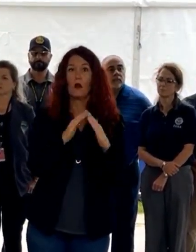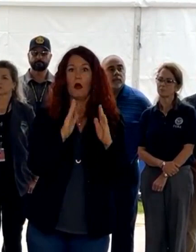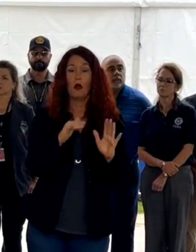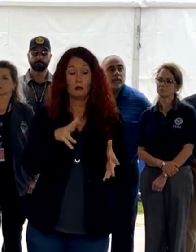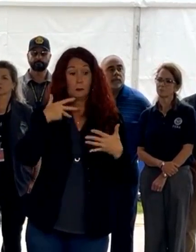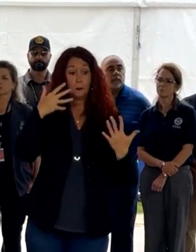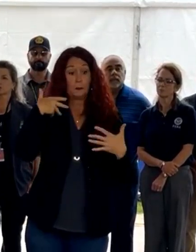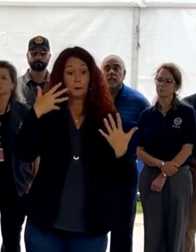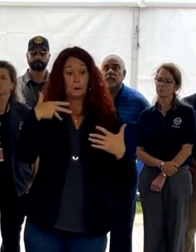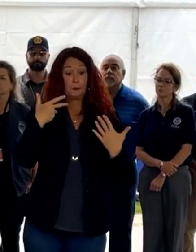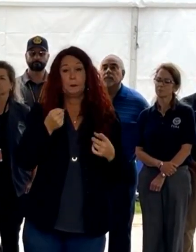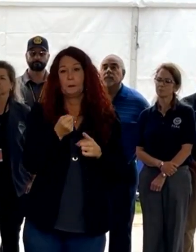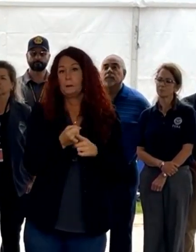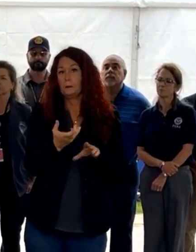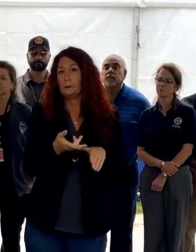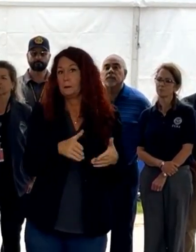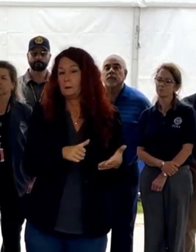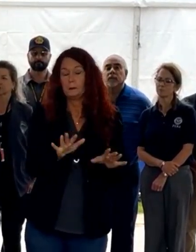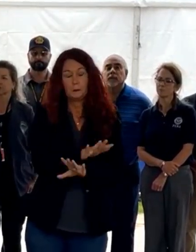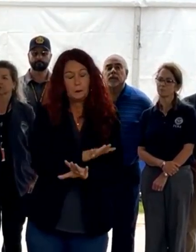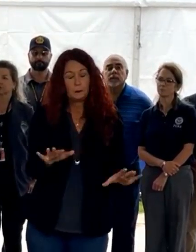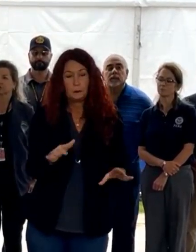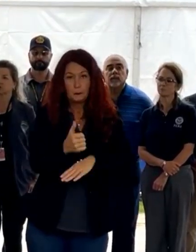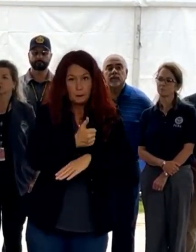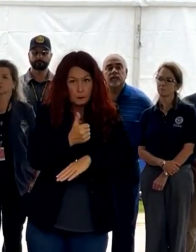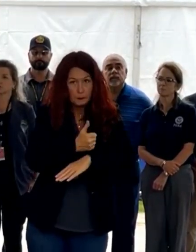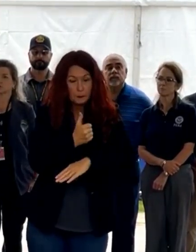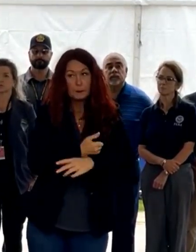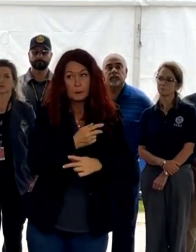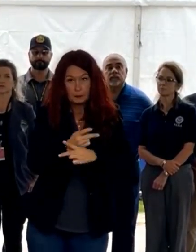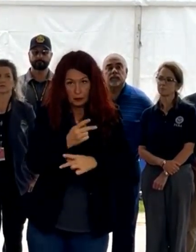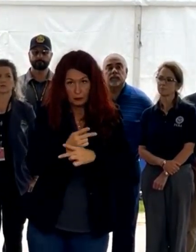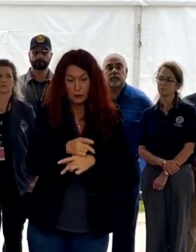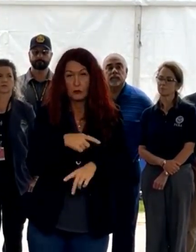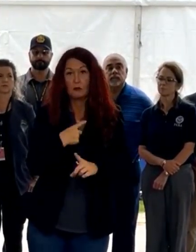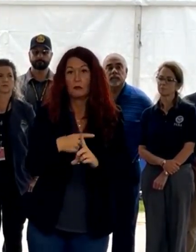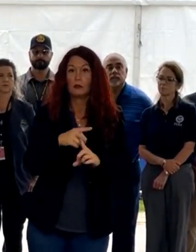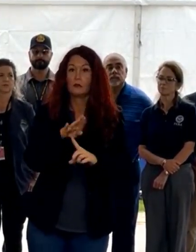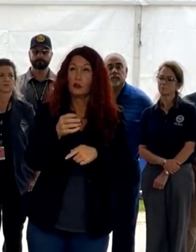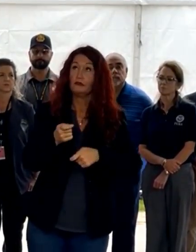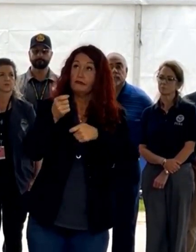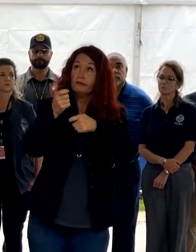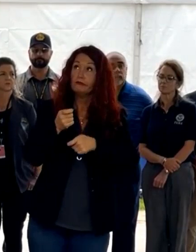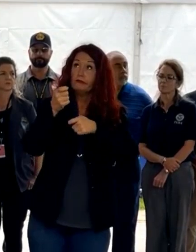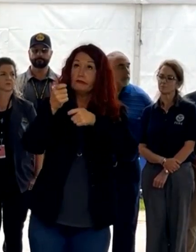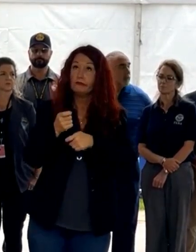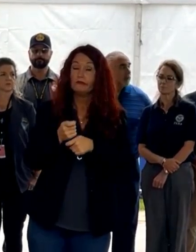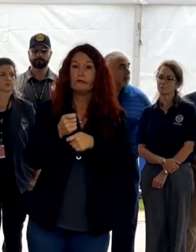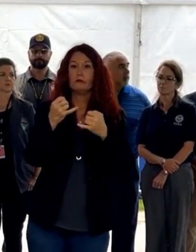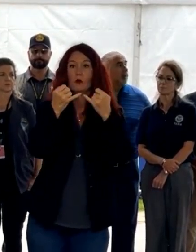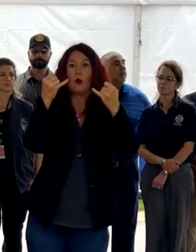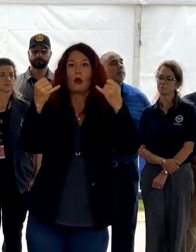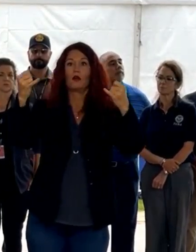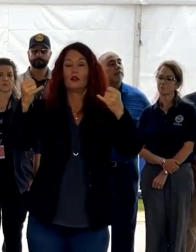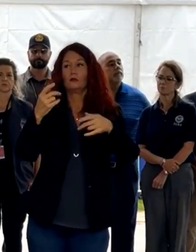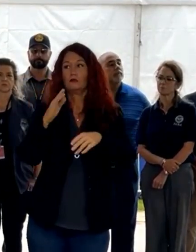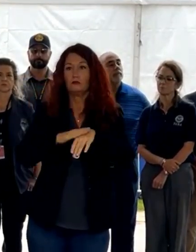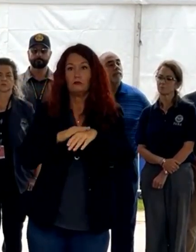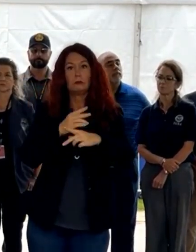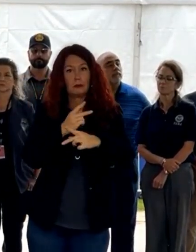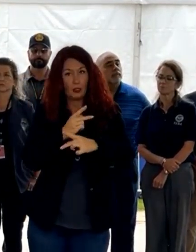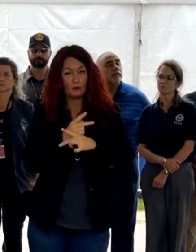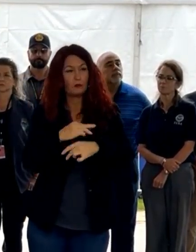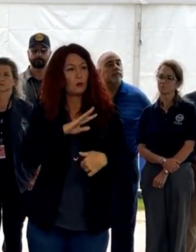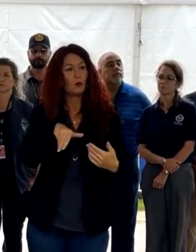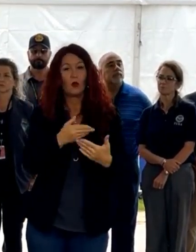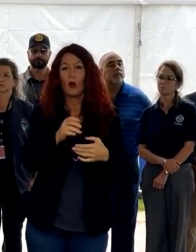our state emergency response teams working round the clock to ensure counties have all the resources they need. And now I'll say a few words in